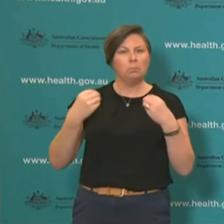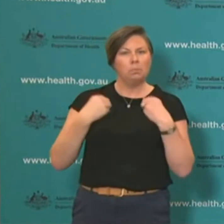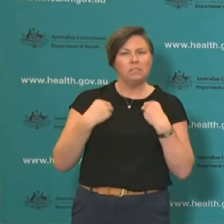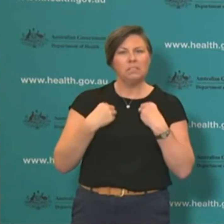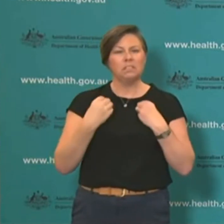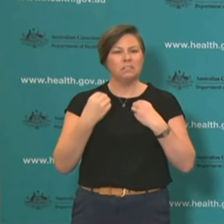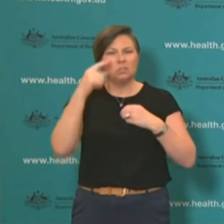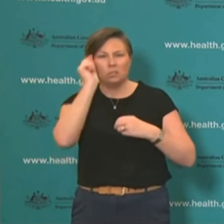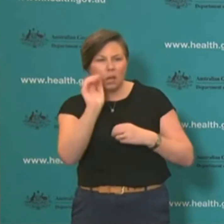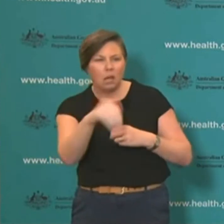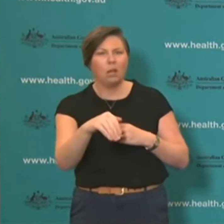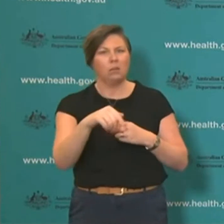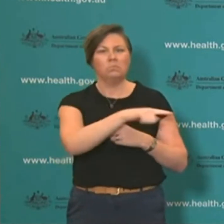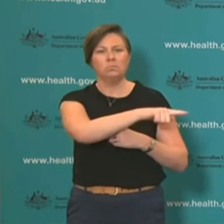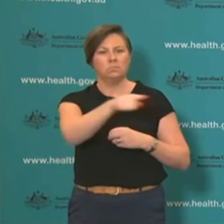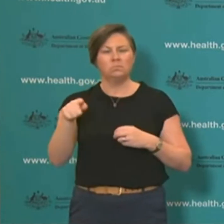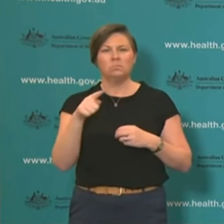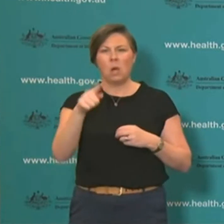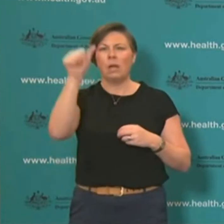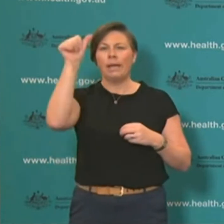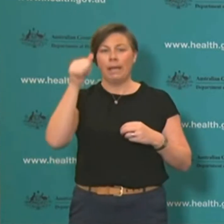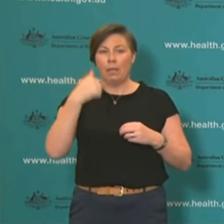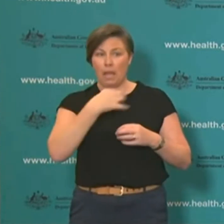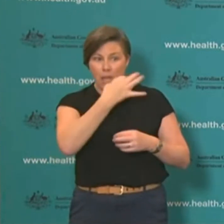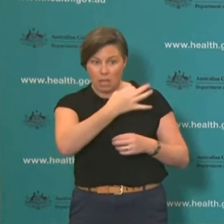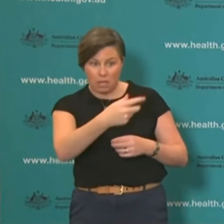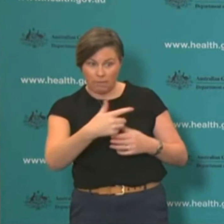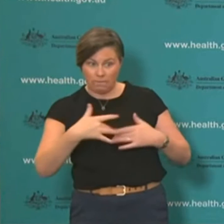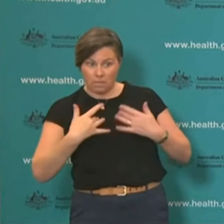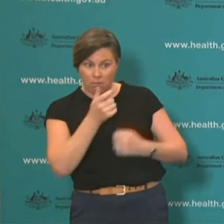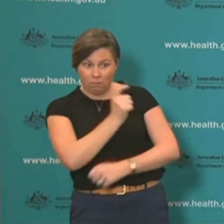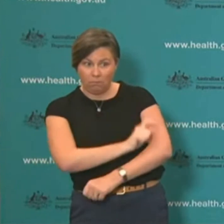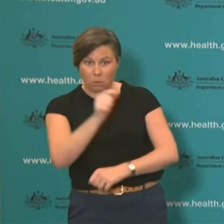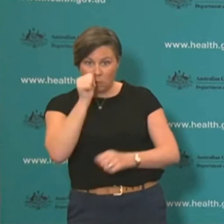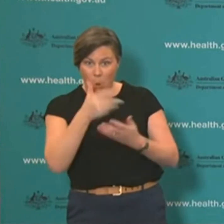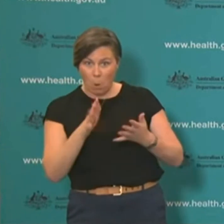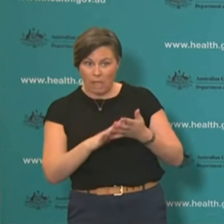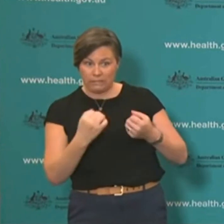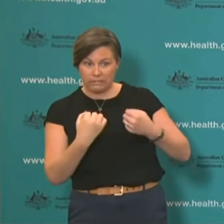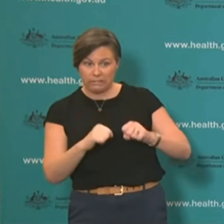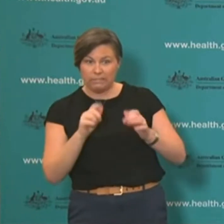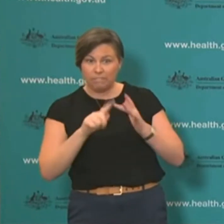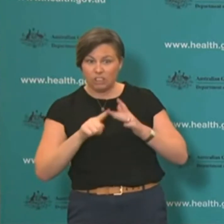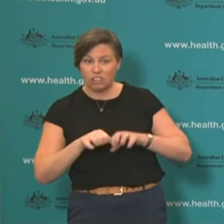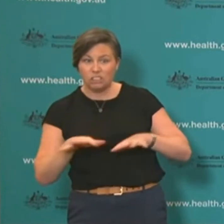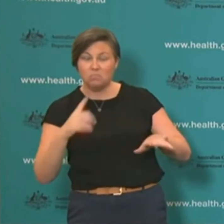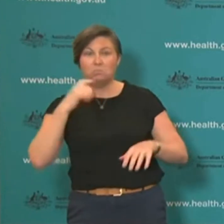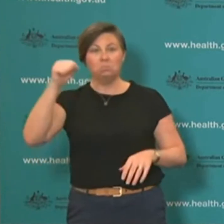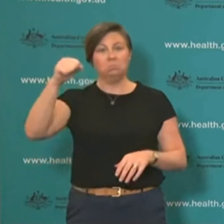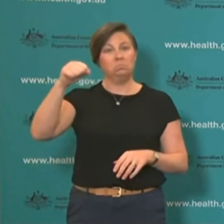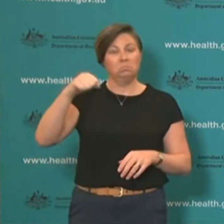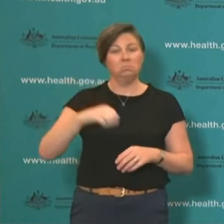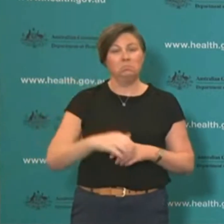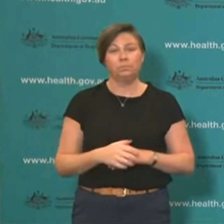to assess themselves against their ability to provide infection prevention control. I'd point out that those surveys were conducted during the first